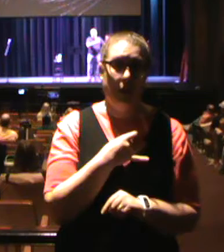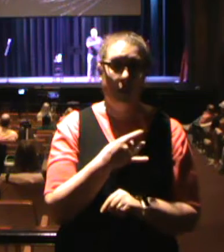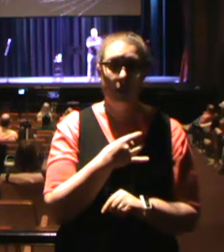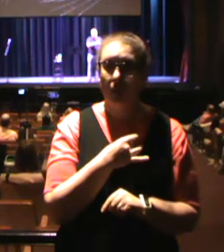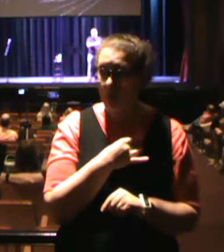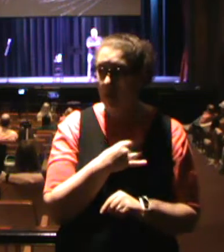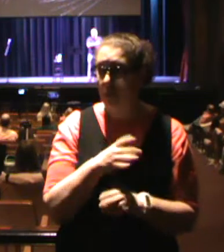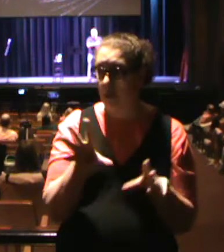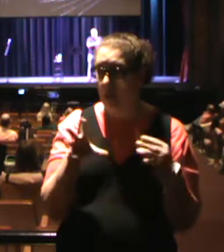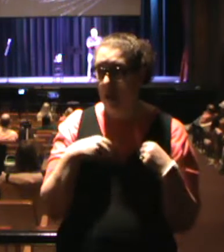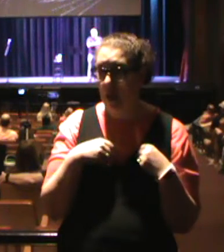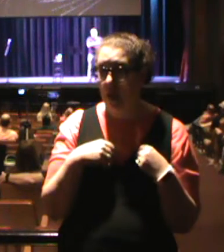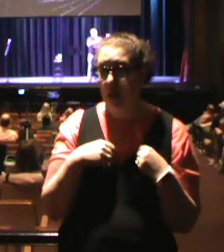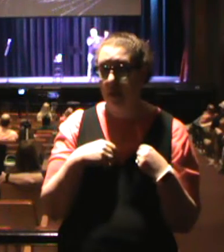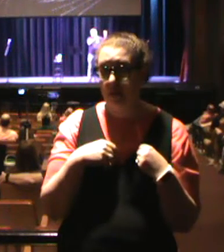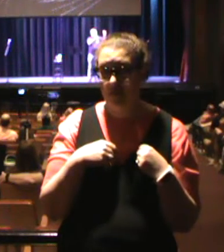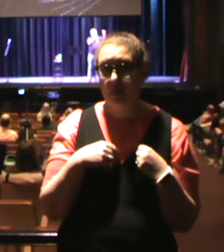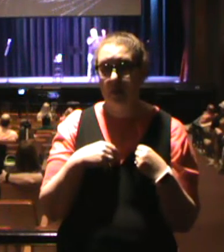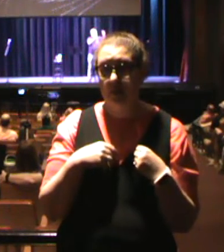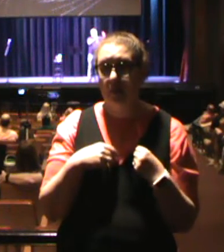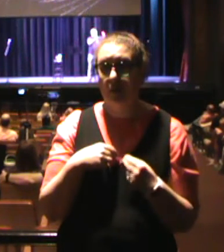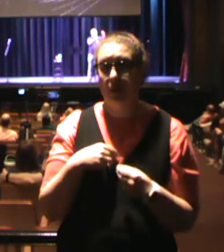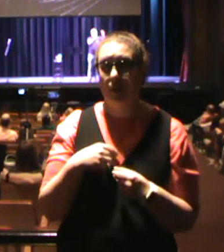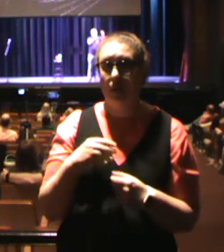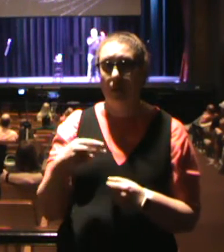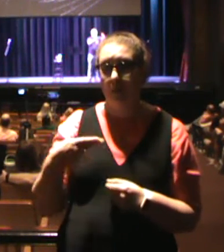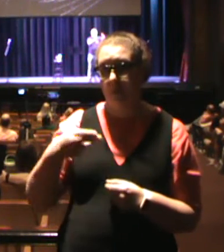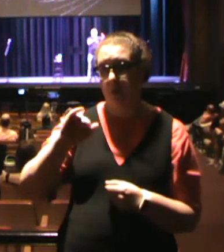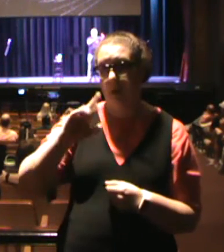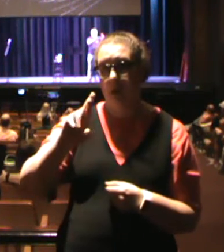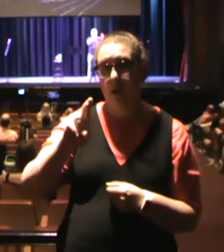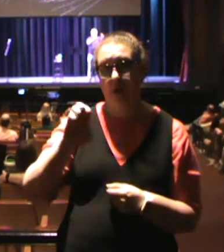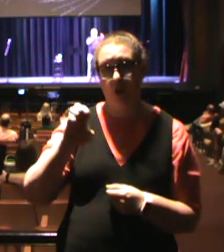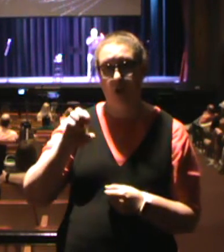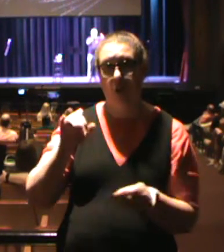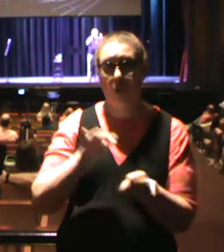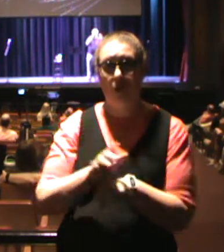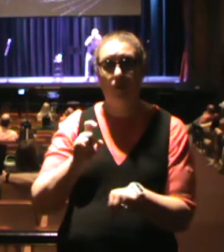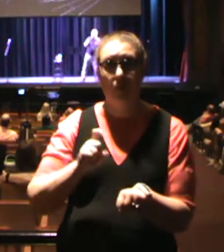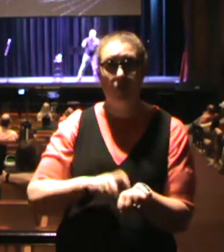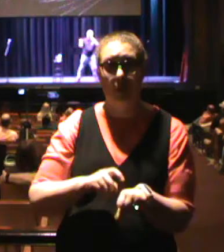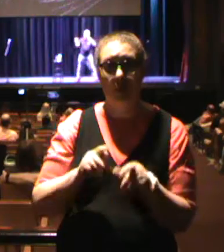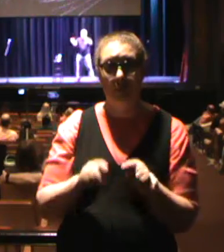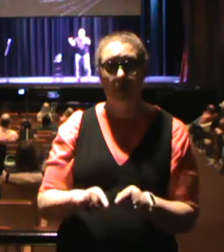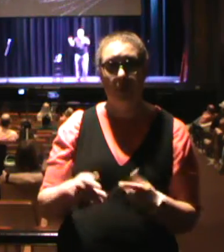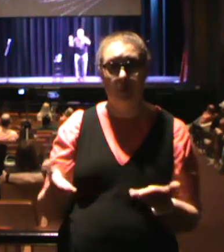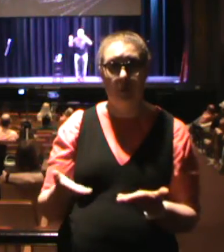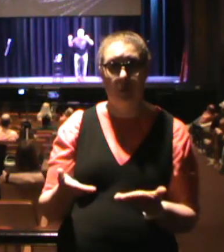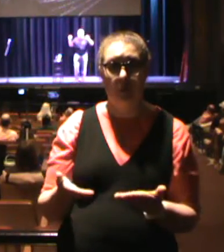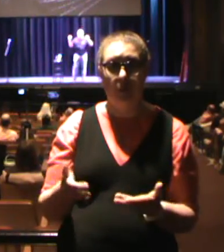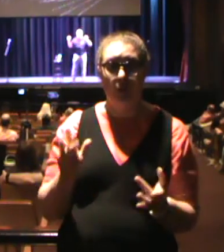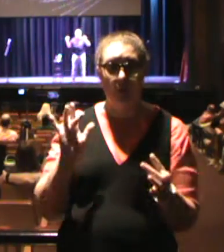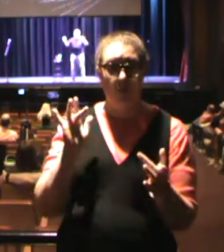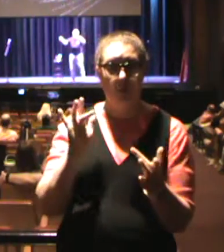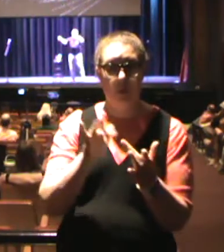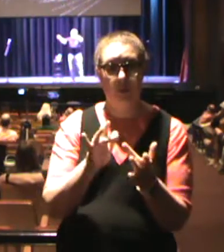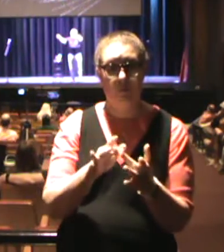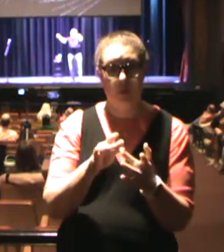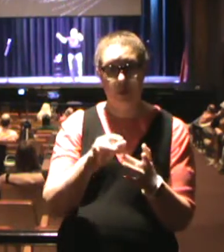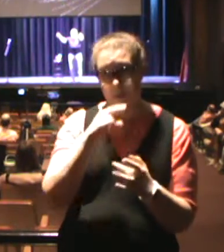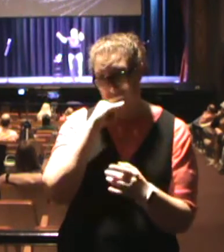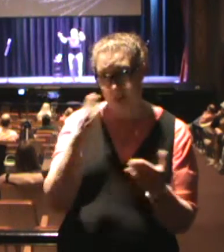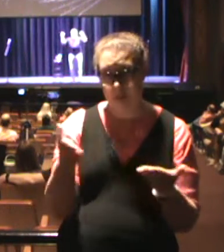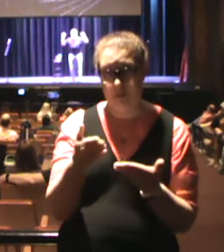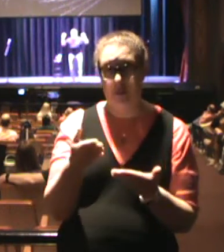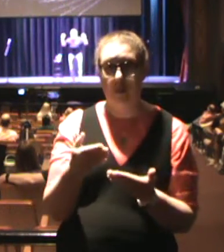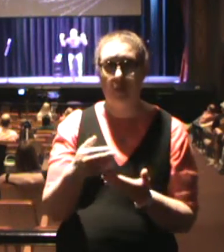other full-time people here so we can reach the kids here in Hopewell. Yeah. I would love to do that. I would love to hire other full-time